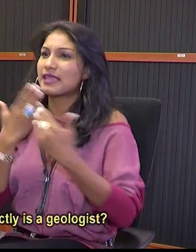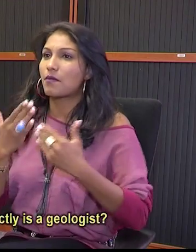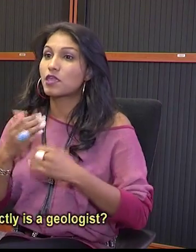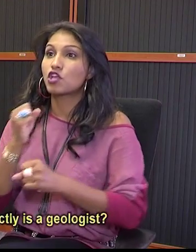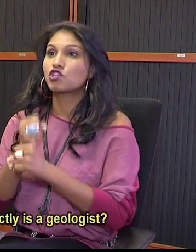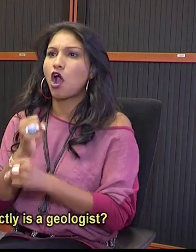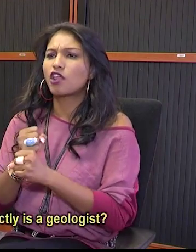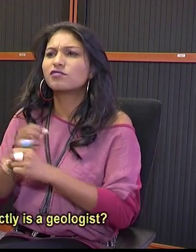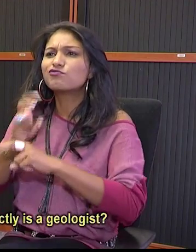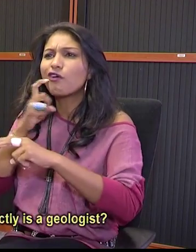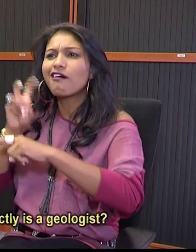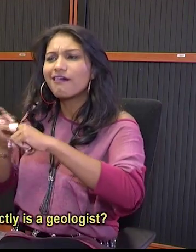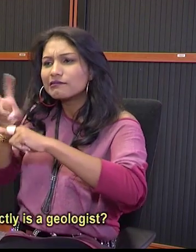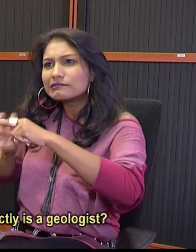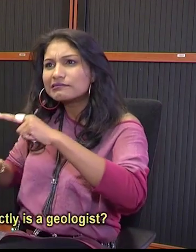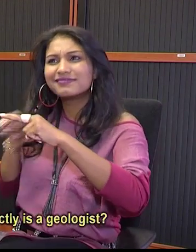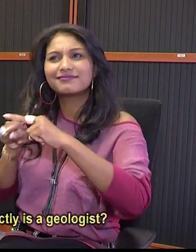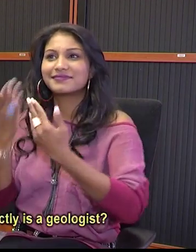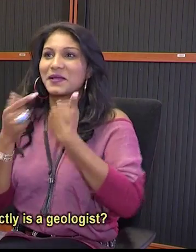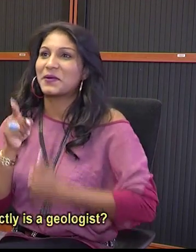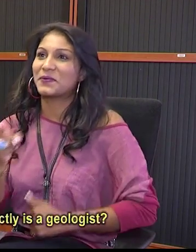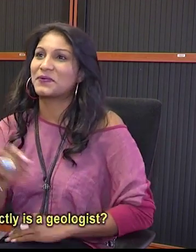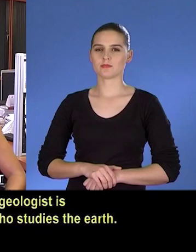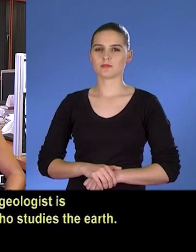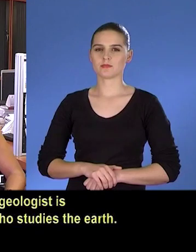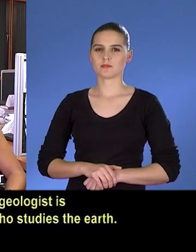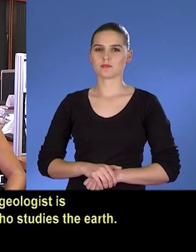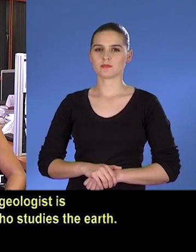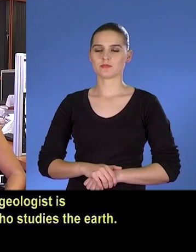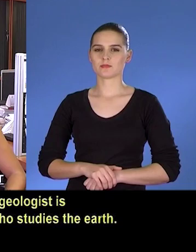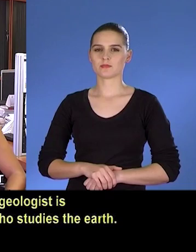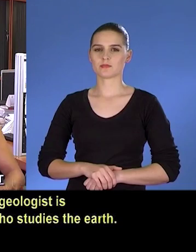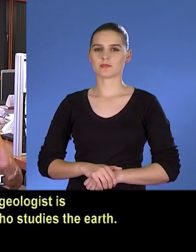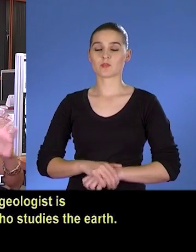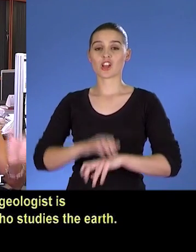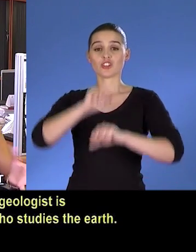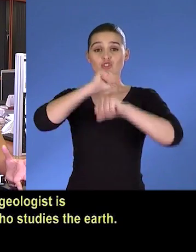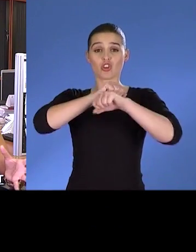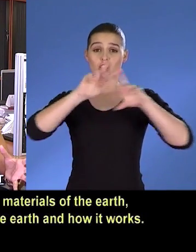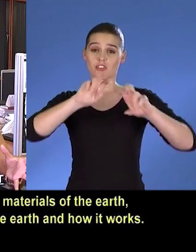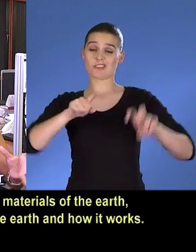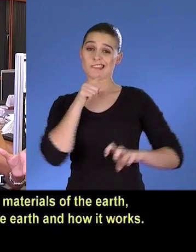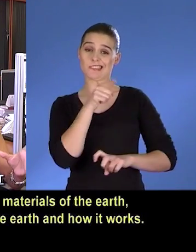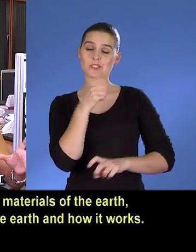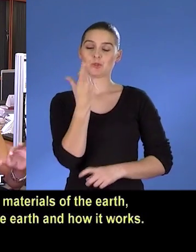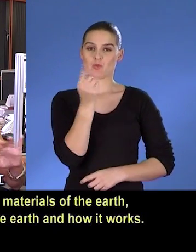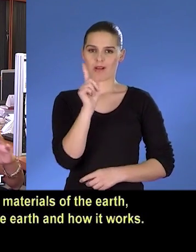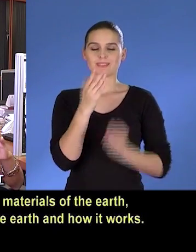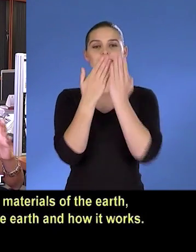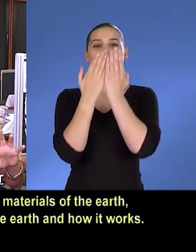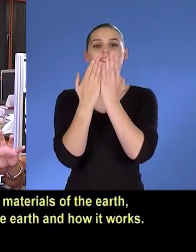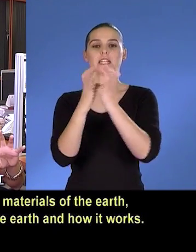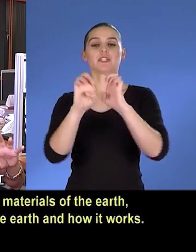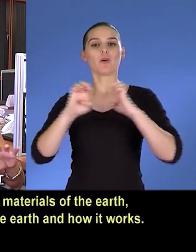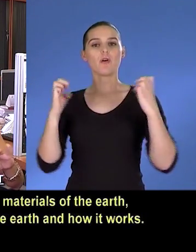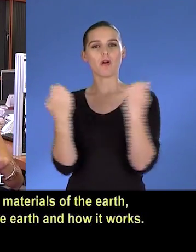What exactly is a geologist? A geologist is a person who studies the earth. They study the